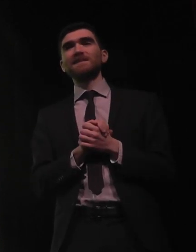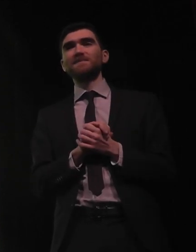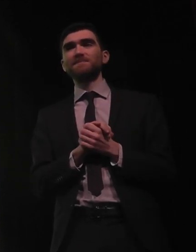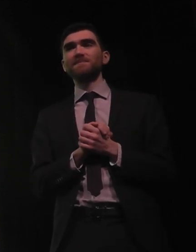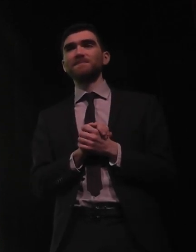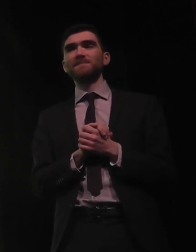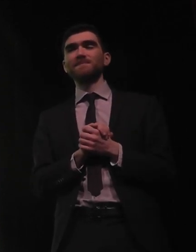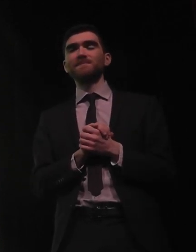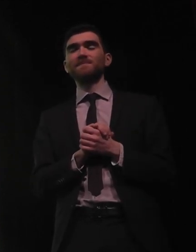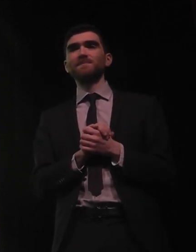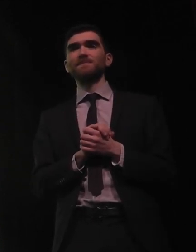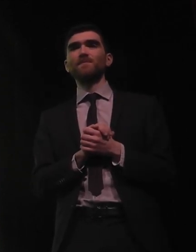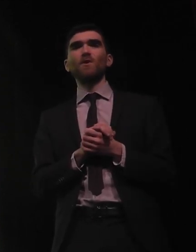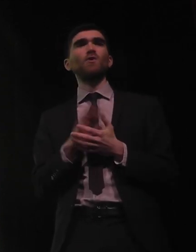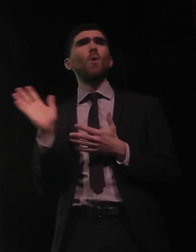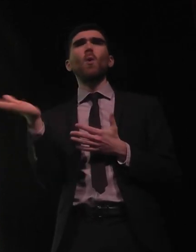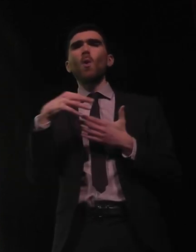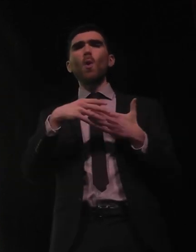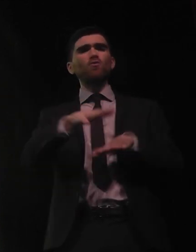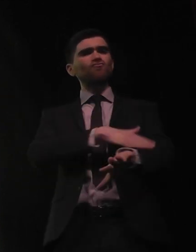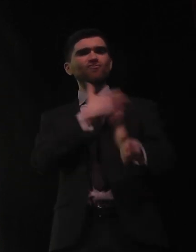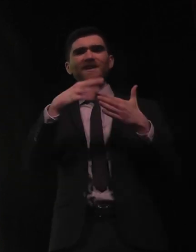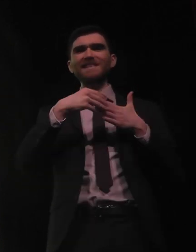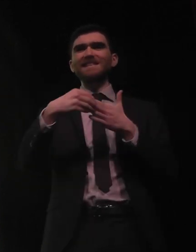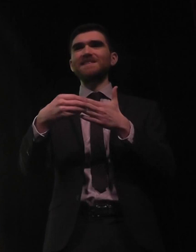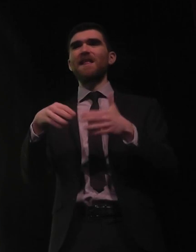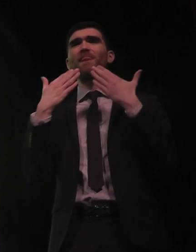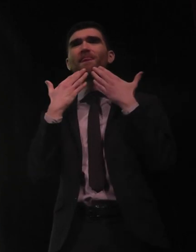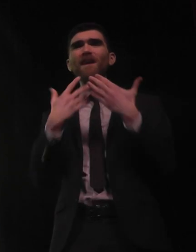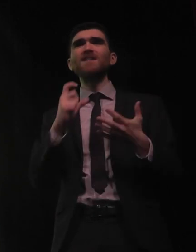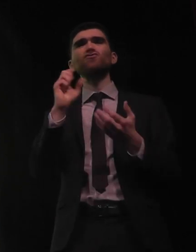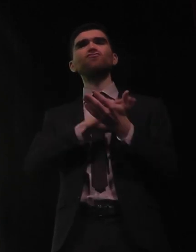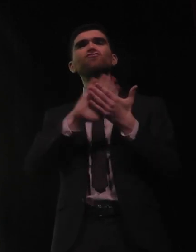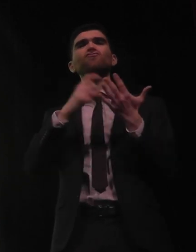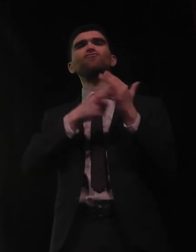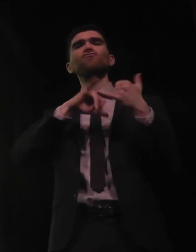Green leaders all around. Thank you, Chris Southall in Clacton.